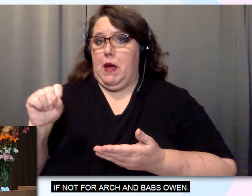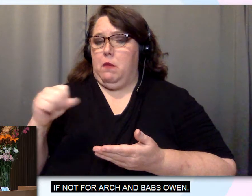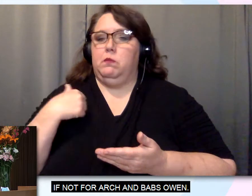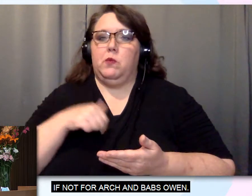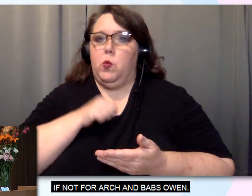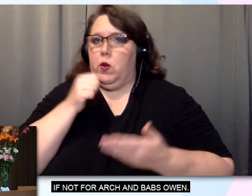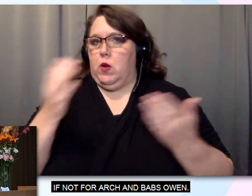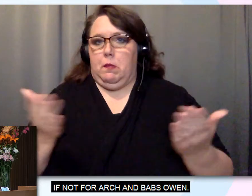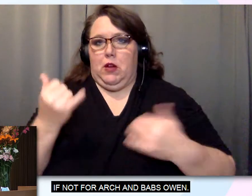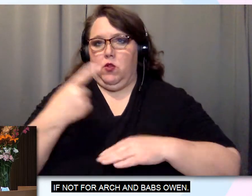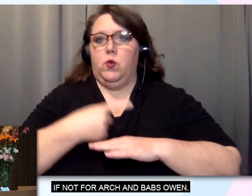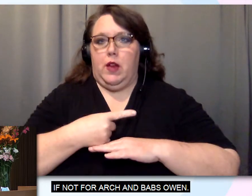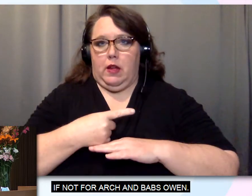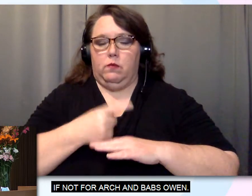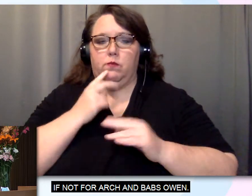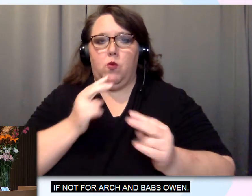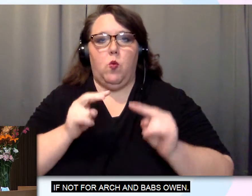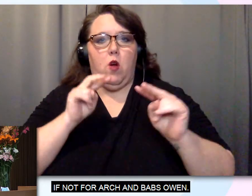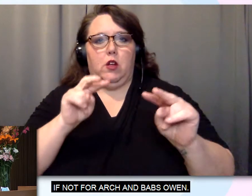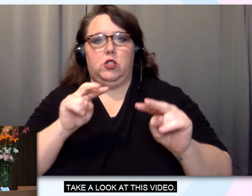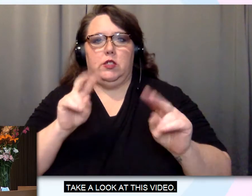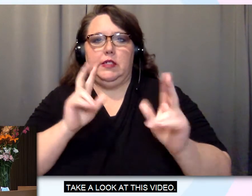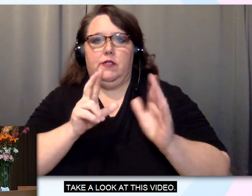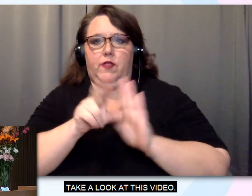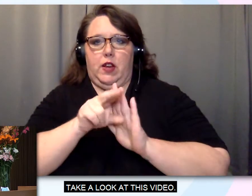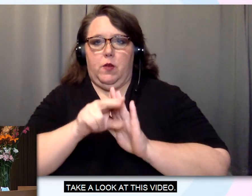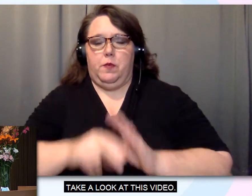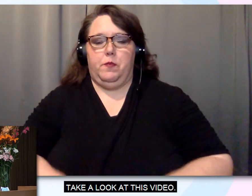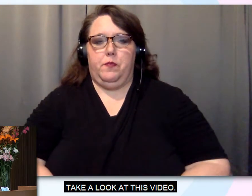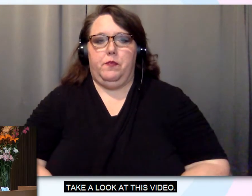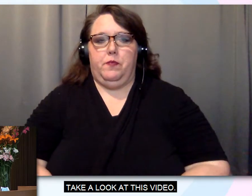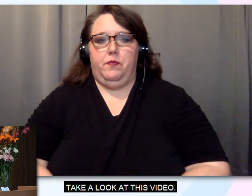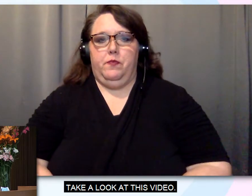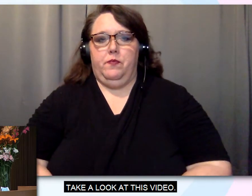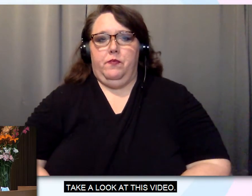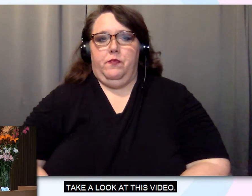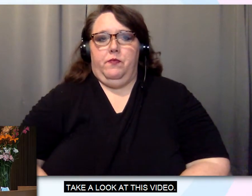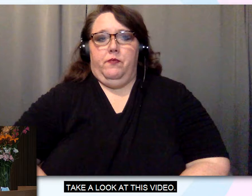for Arch and Babs Owen. Take a look at this video.